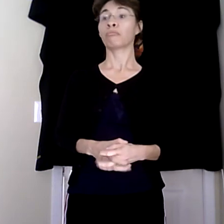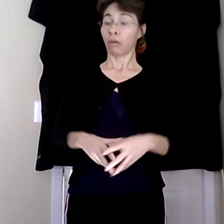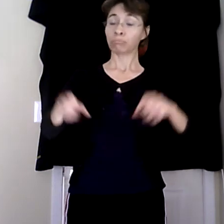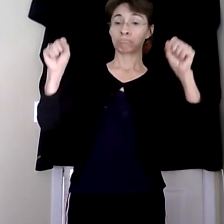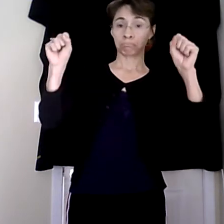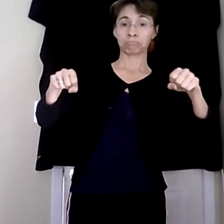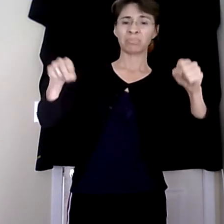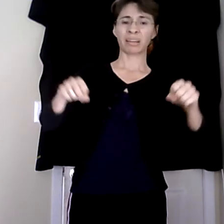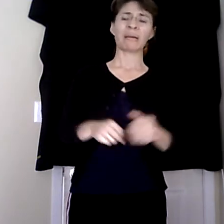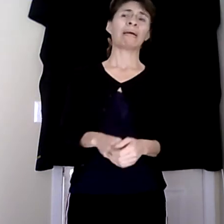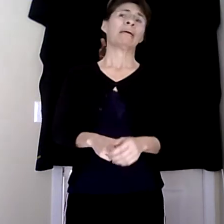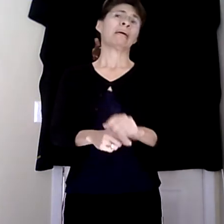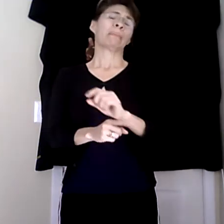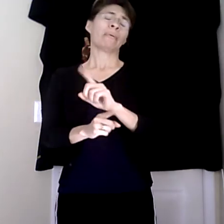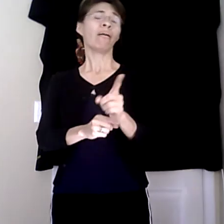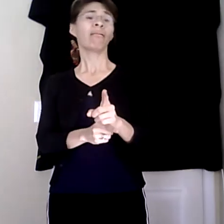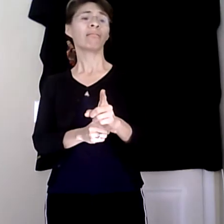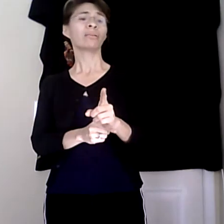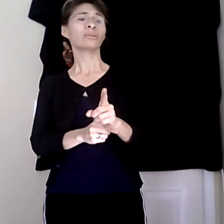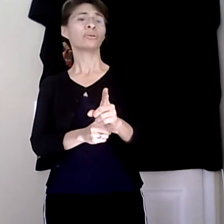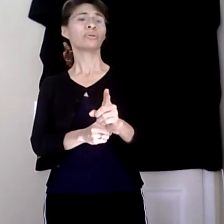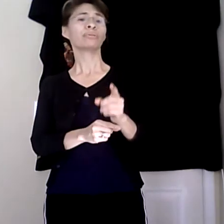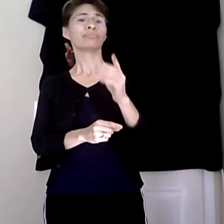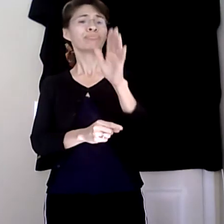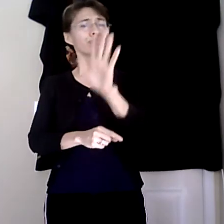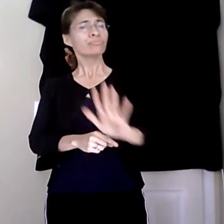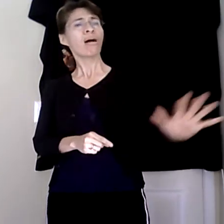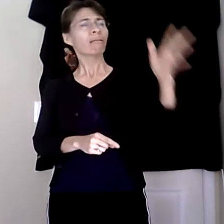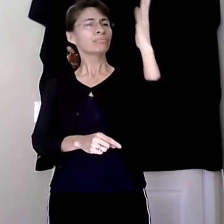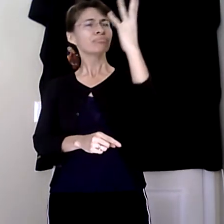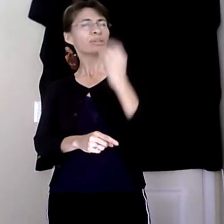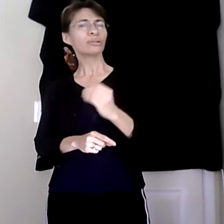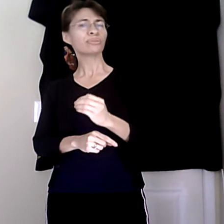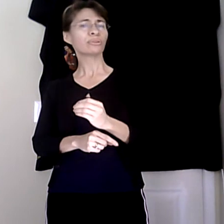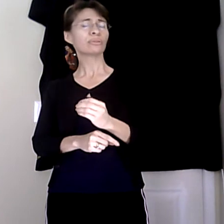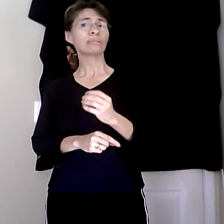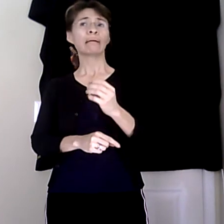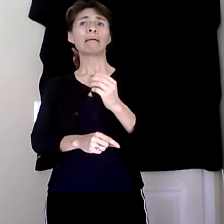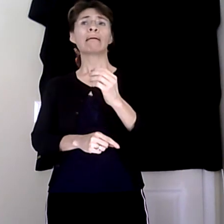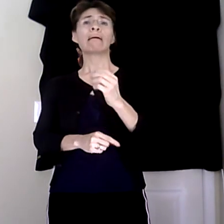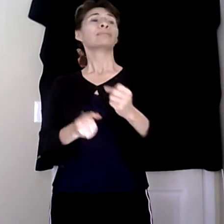then um, to just set the time for you.